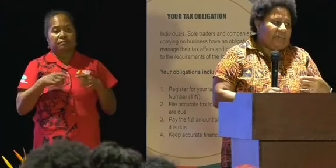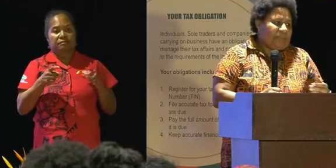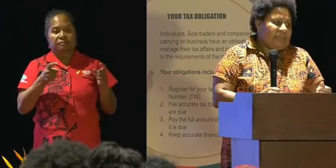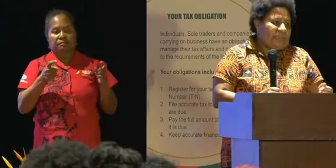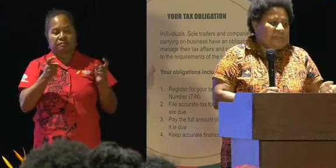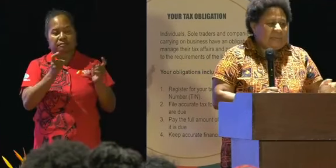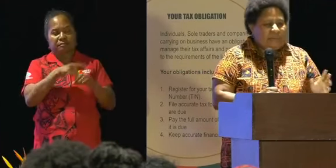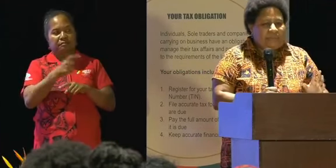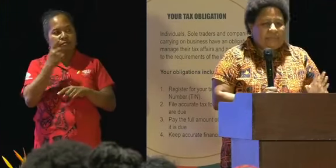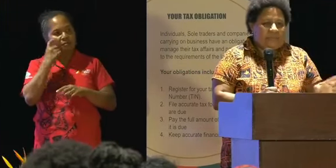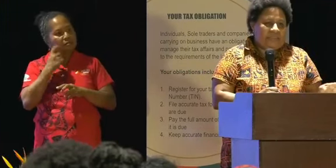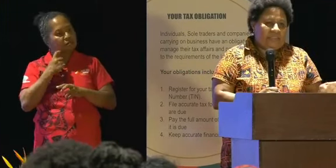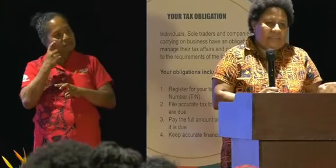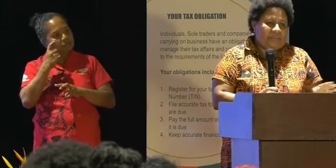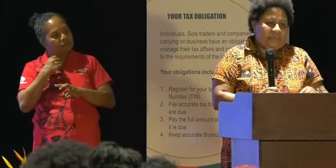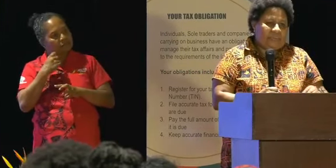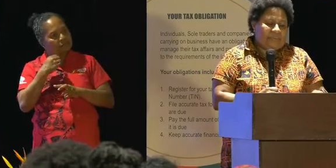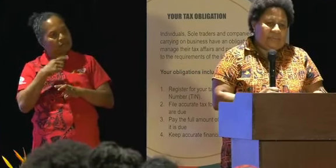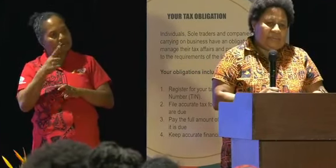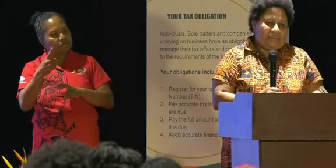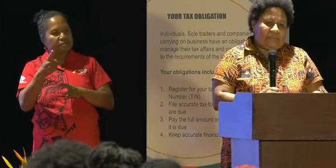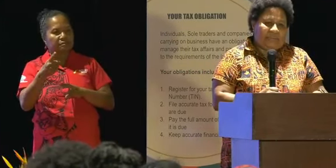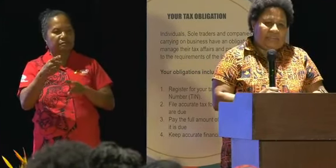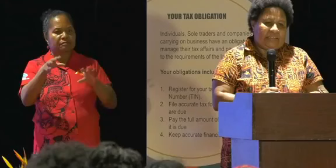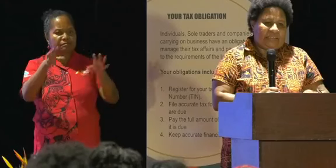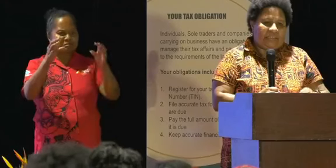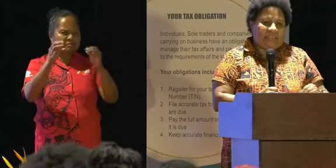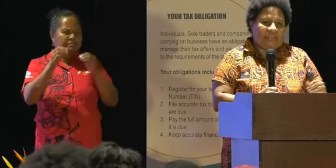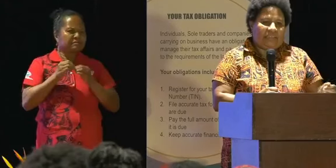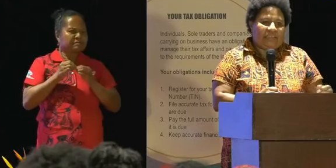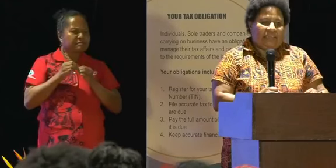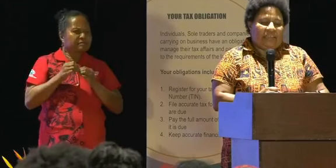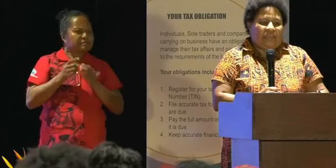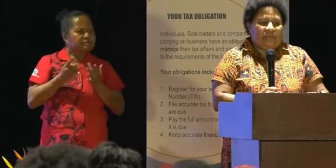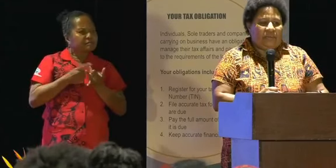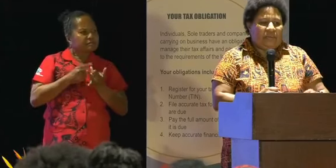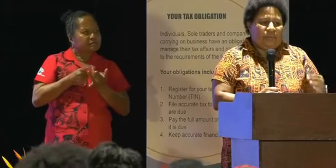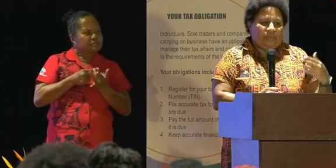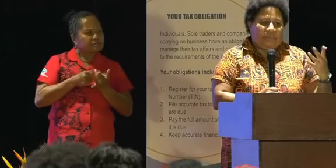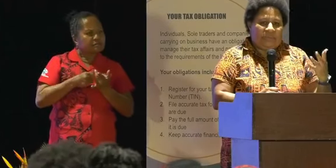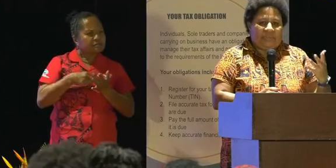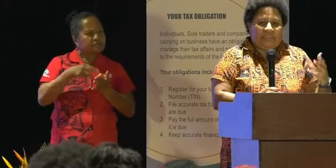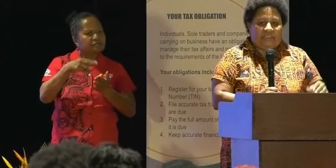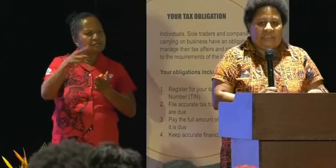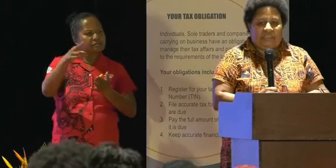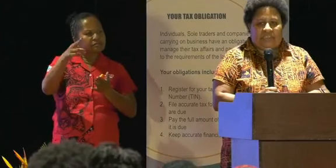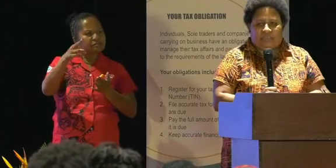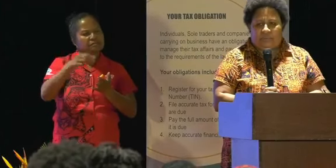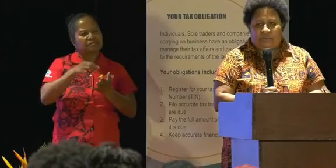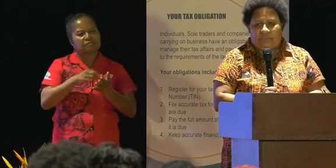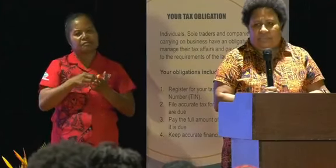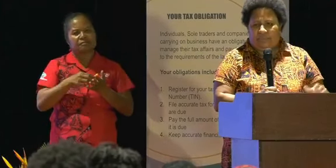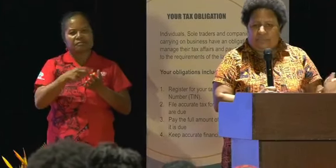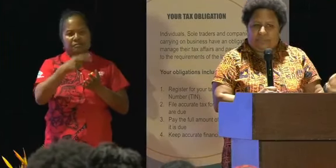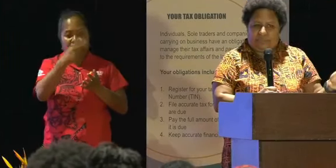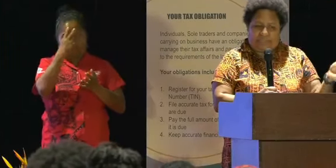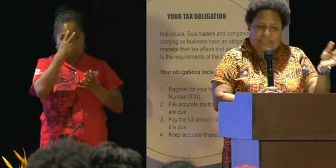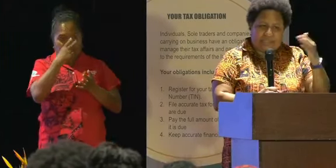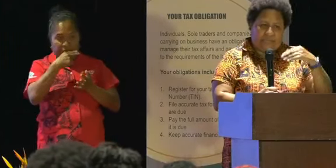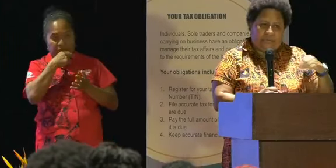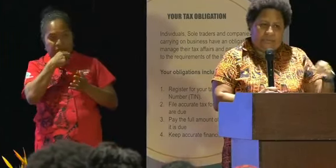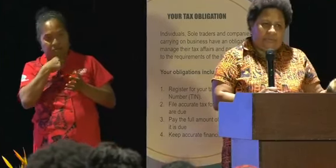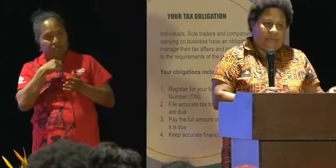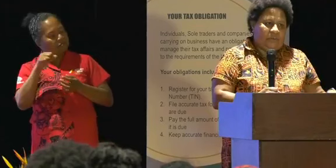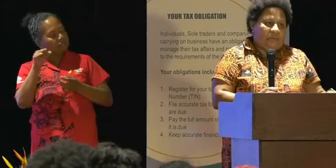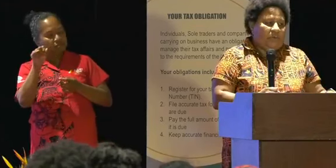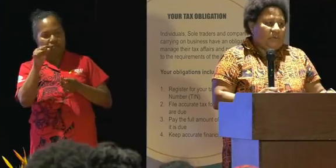So I'm trying, some play and convince him all, some play not to mass. Go, I'm go middle age, I'm look as I'm no some